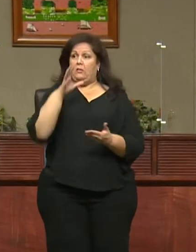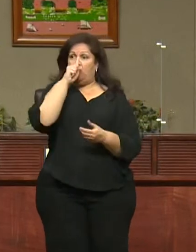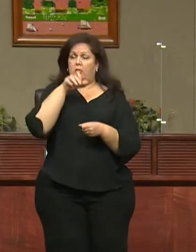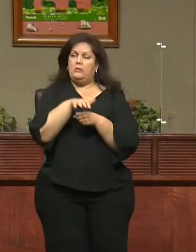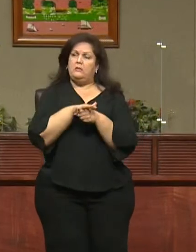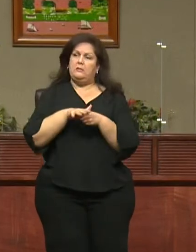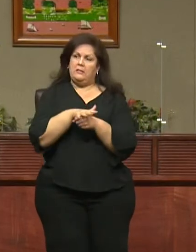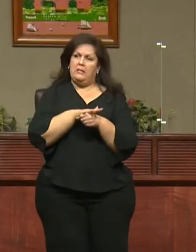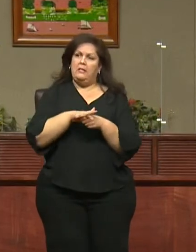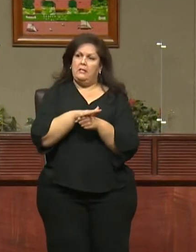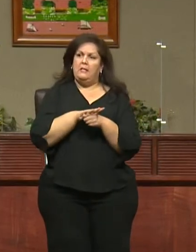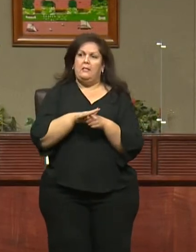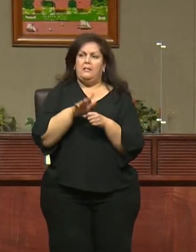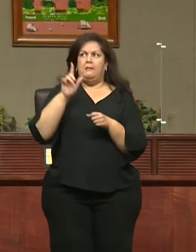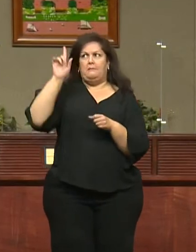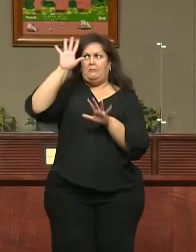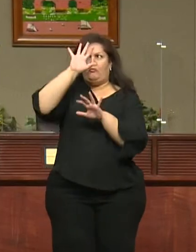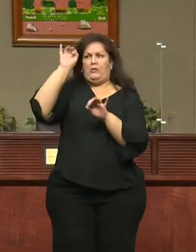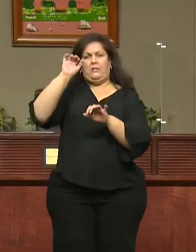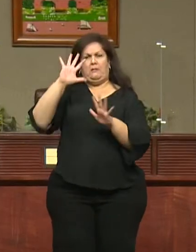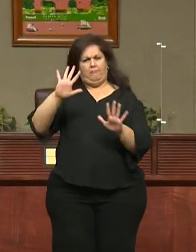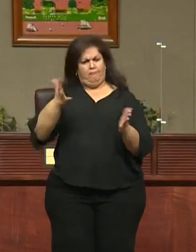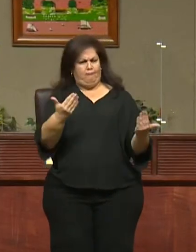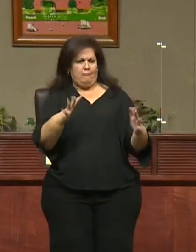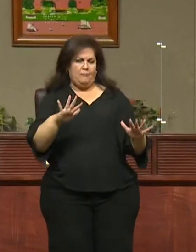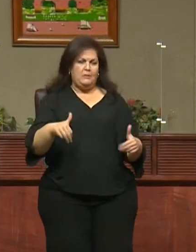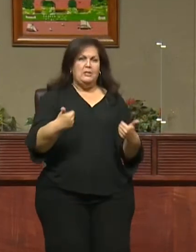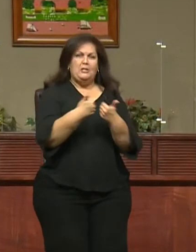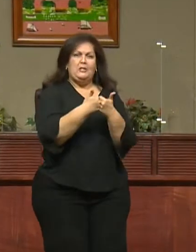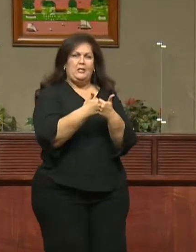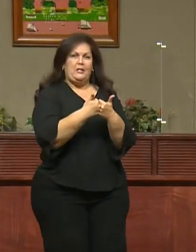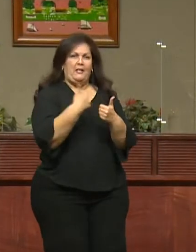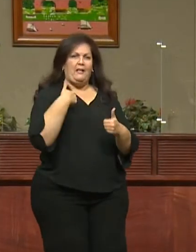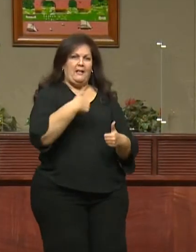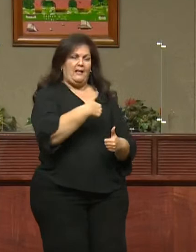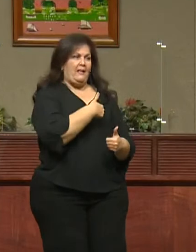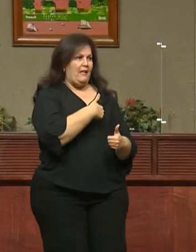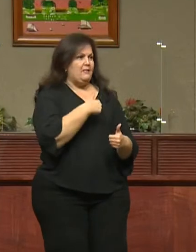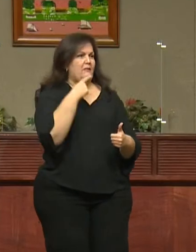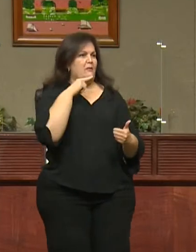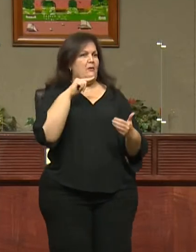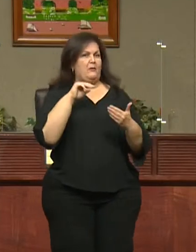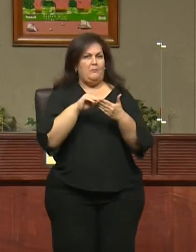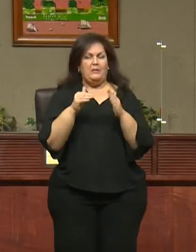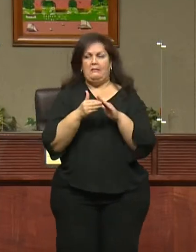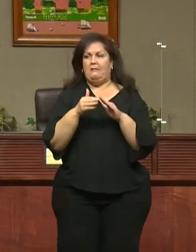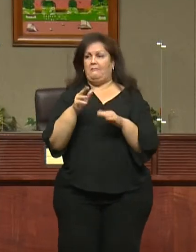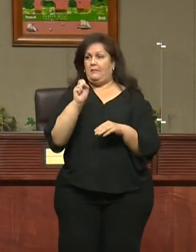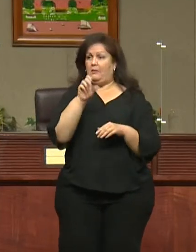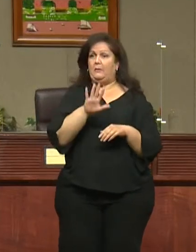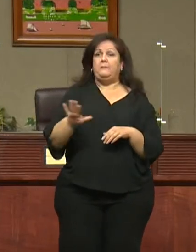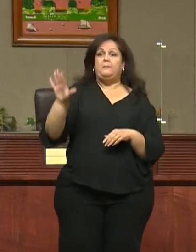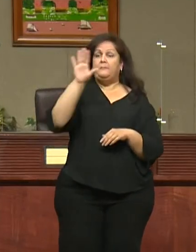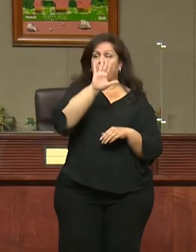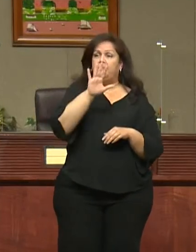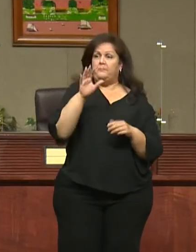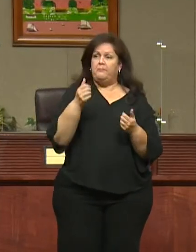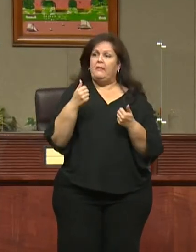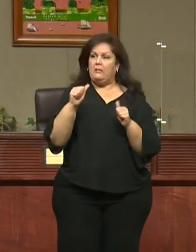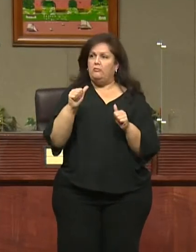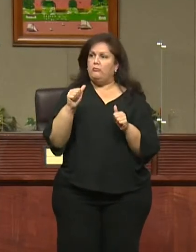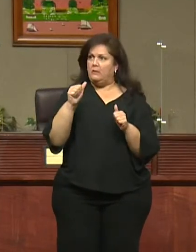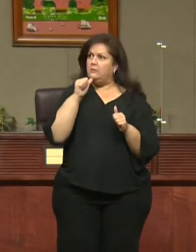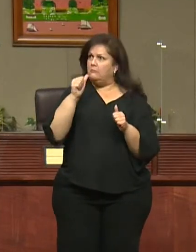been a presidential challenge to cities and local communities across the country to try to meet